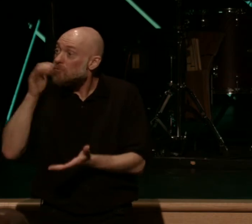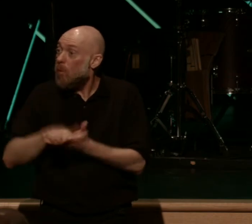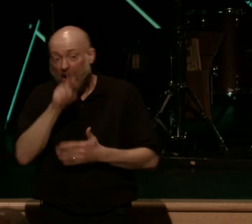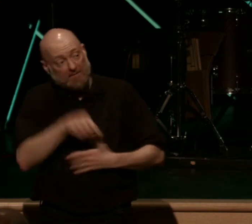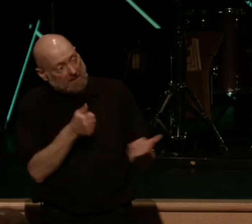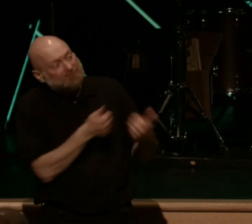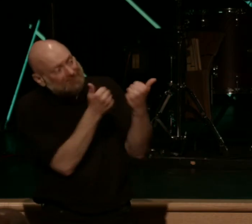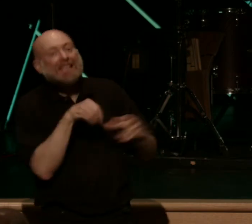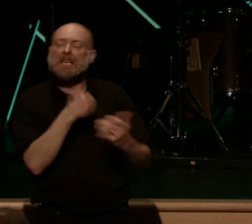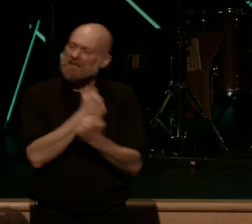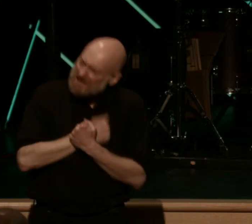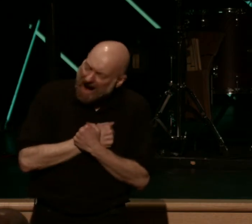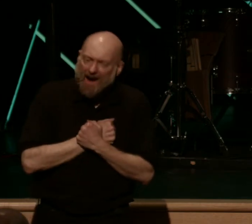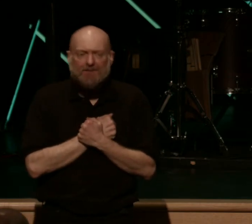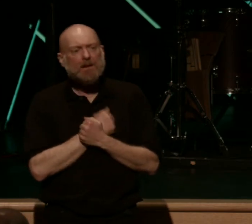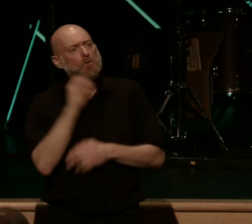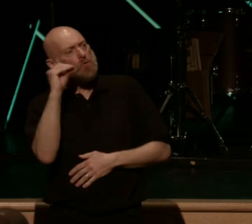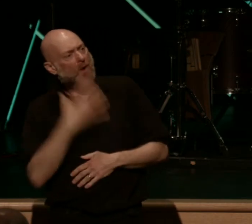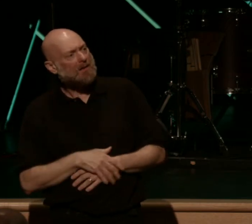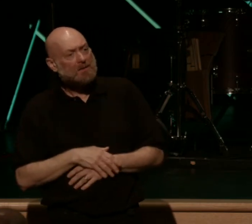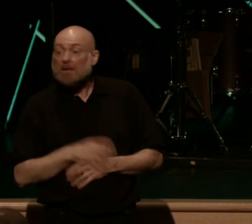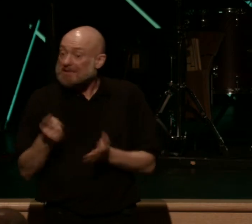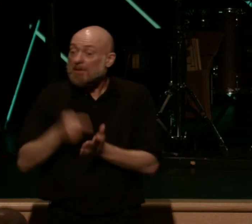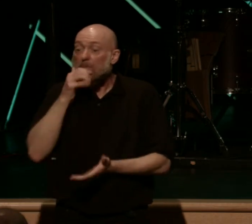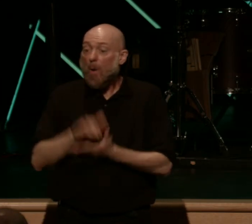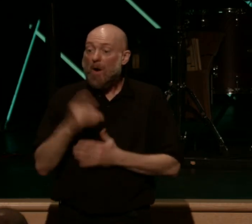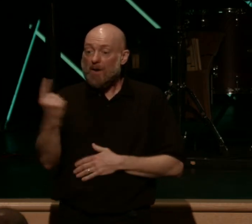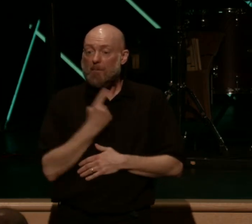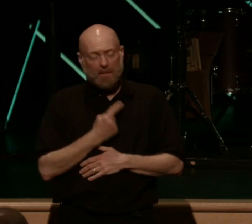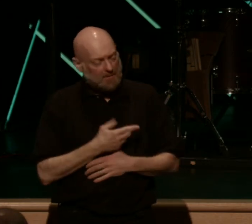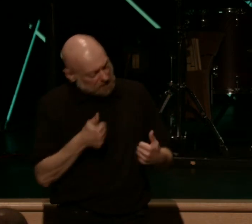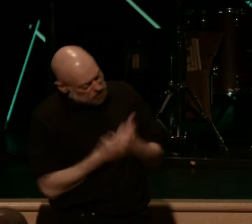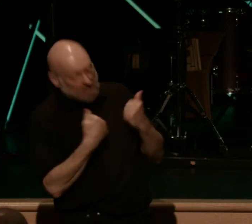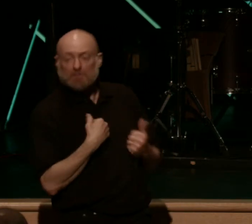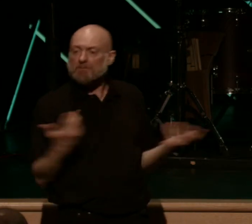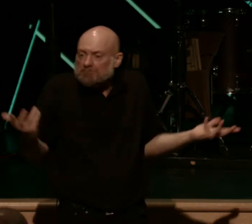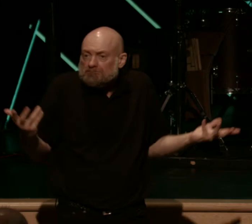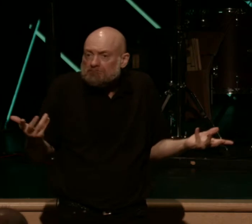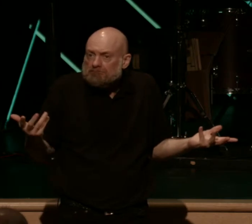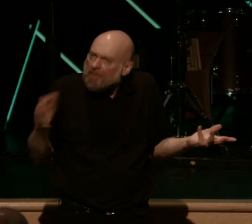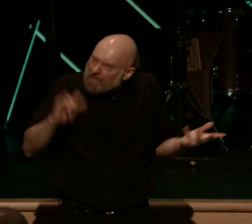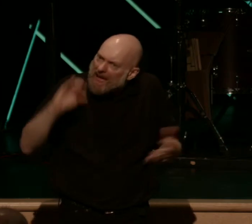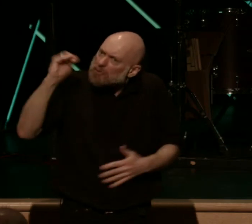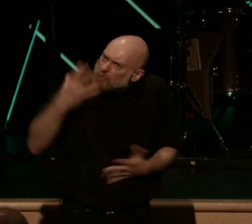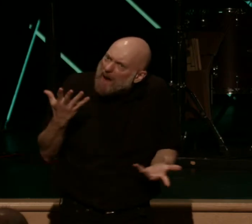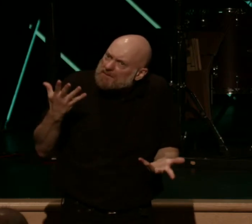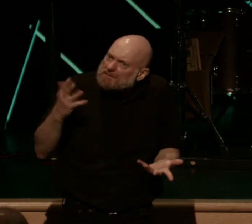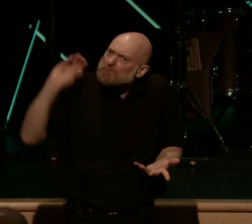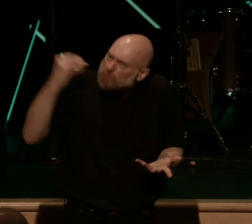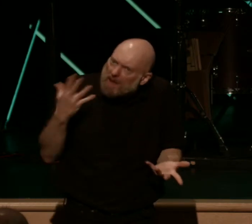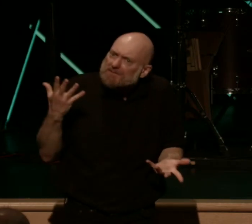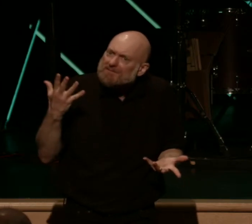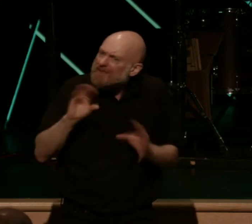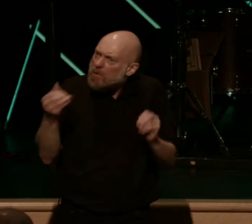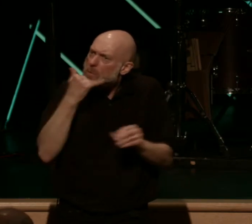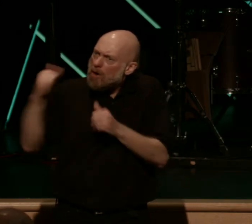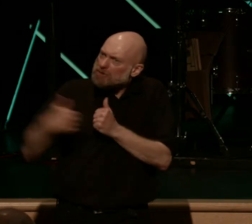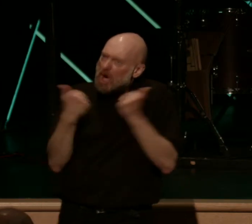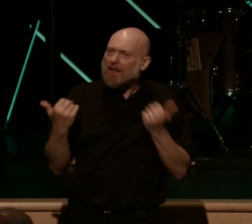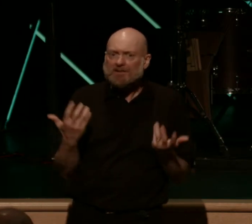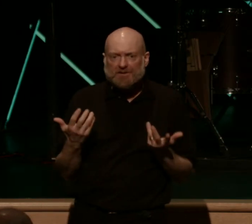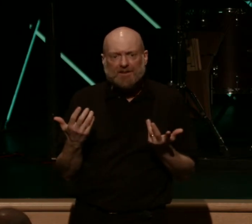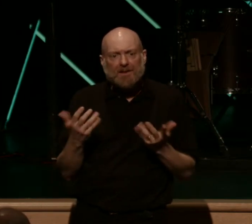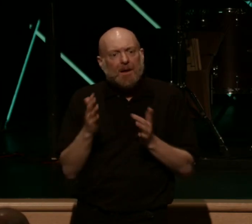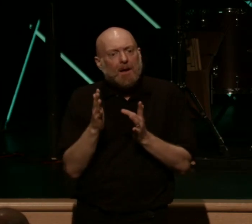husbands. In love, in grace, I need Natasha to confront me sometimes. That's grace upon my life. And